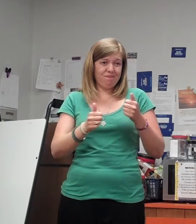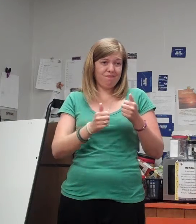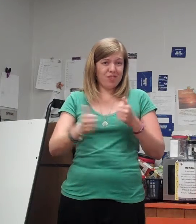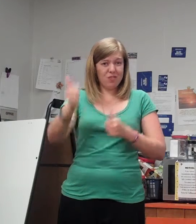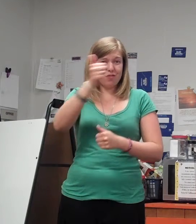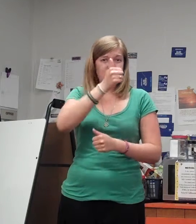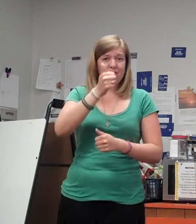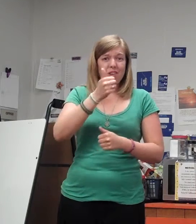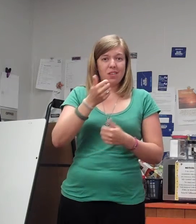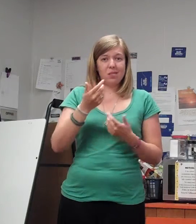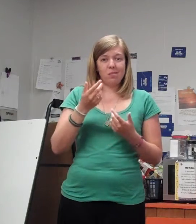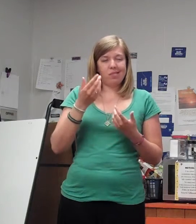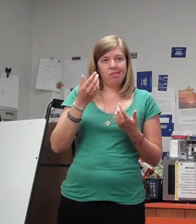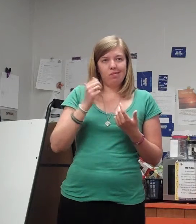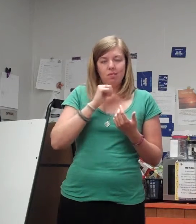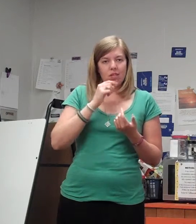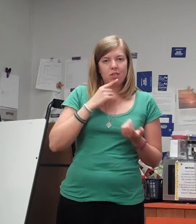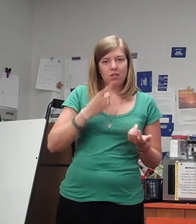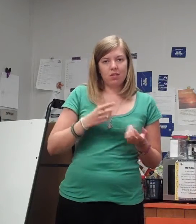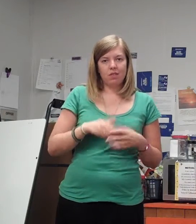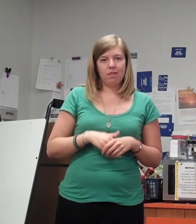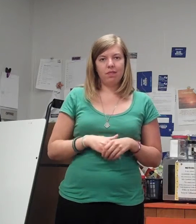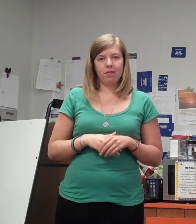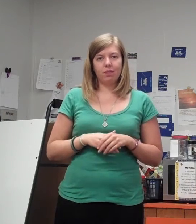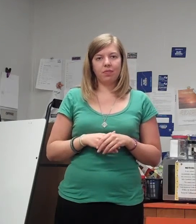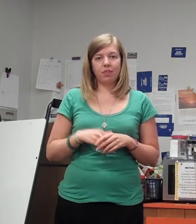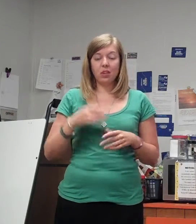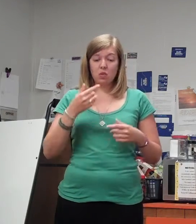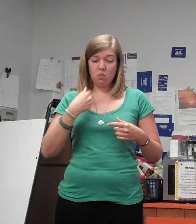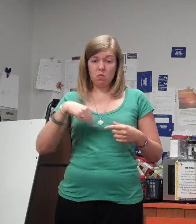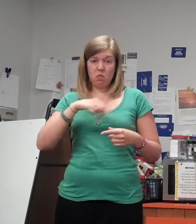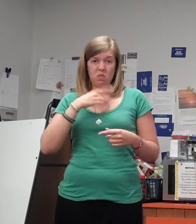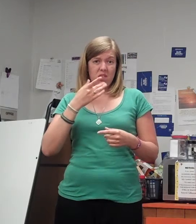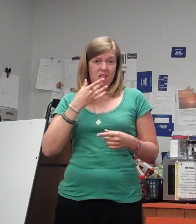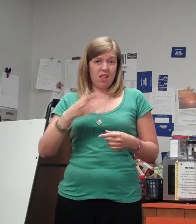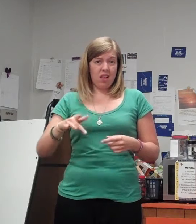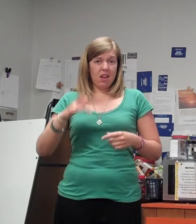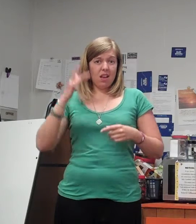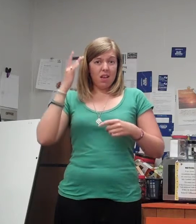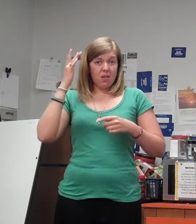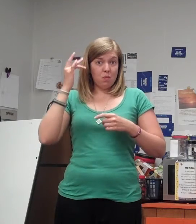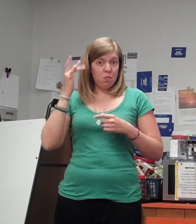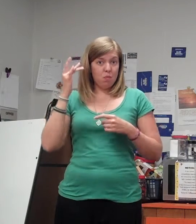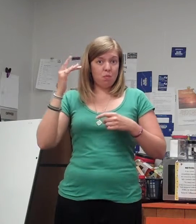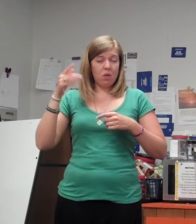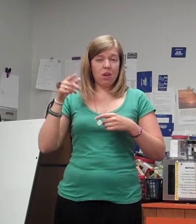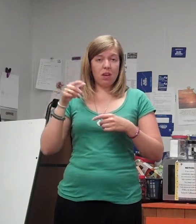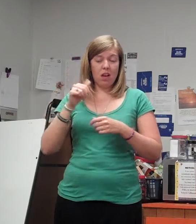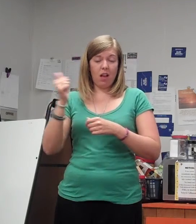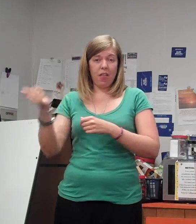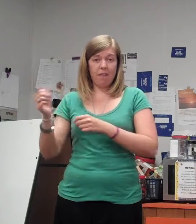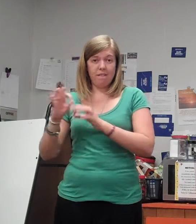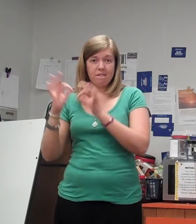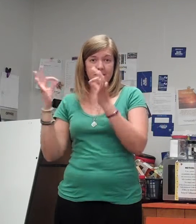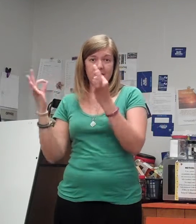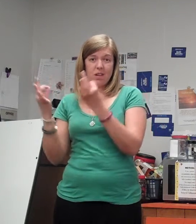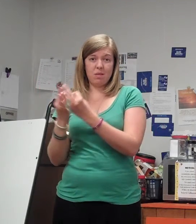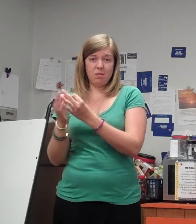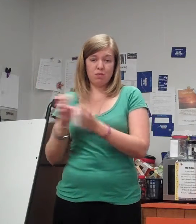we were lucky because one of the other families that we traveled with to China was also going to Nanjing.